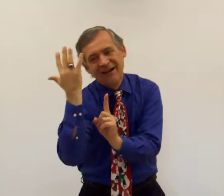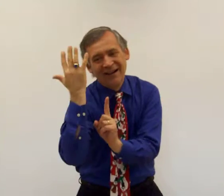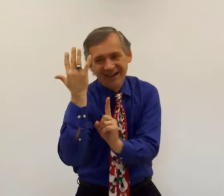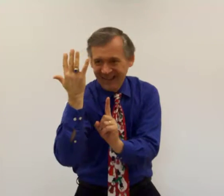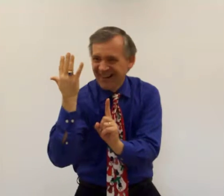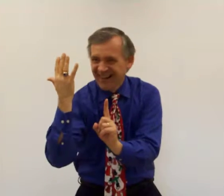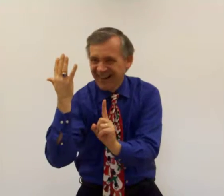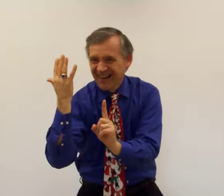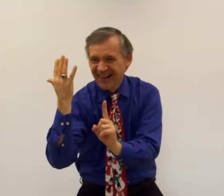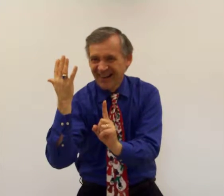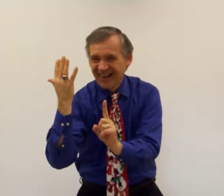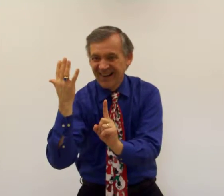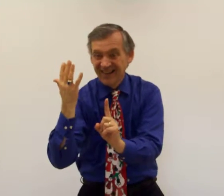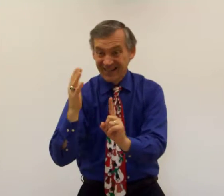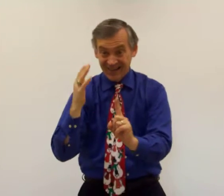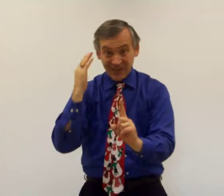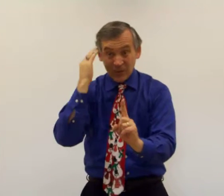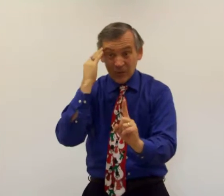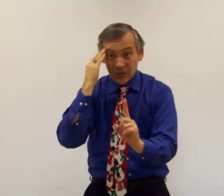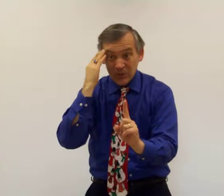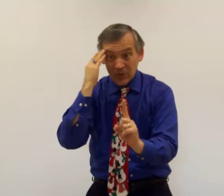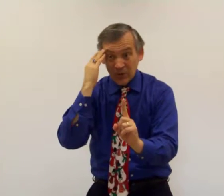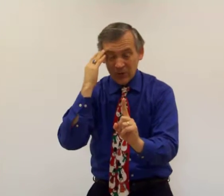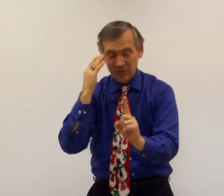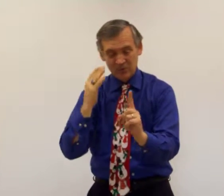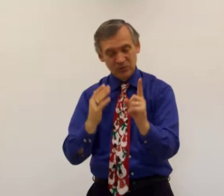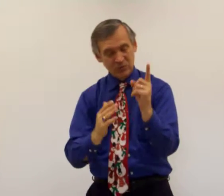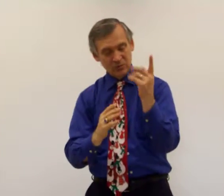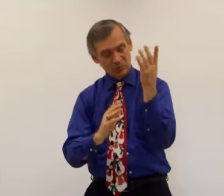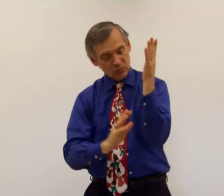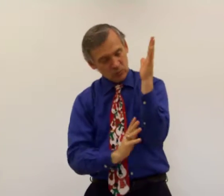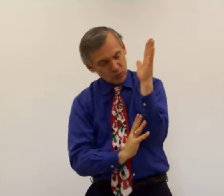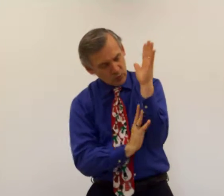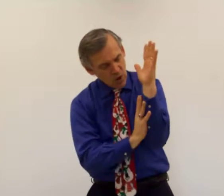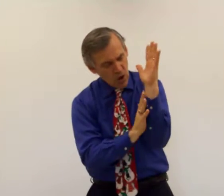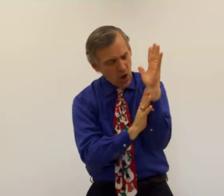The ivy and vine stretched out their tendrils.